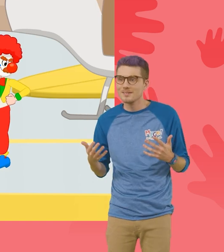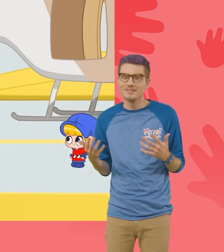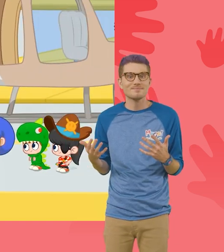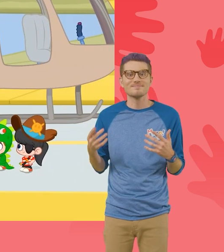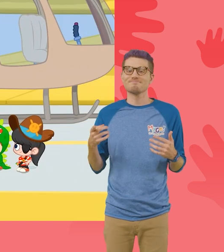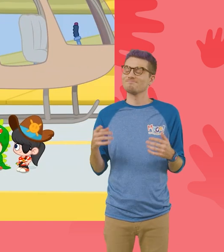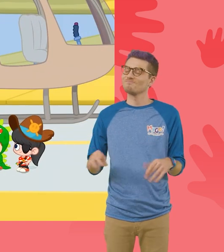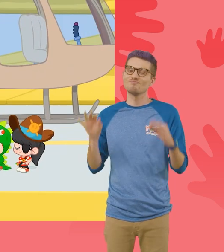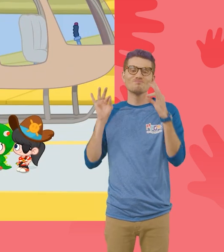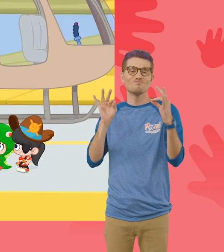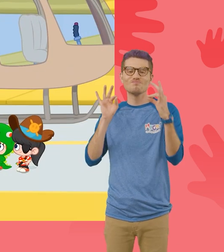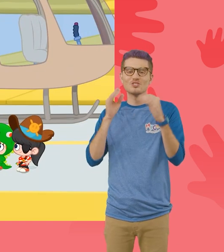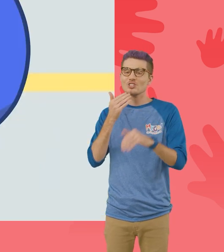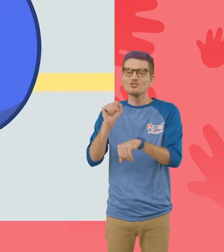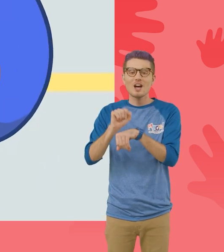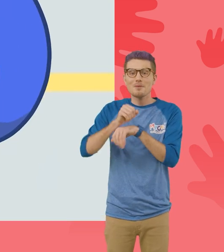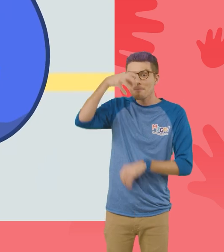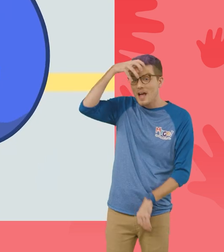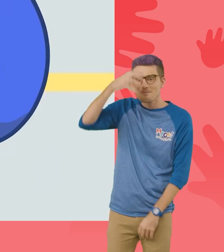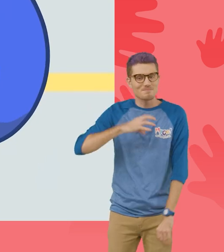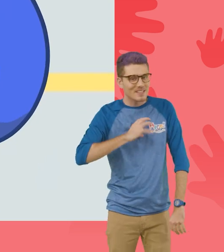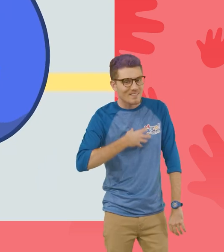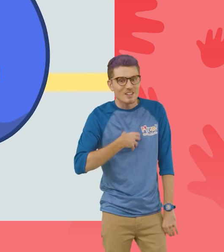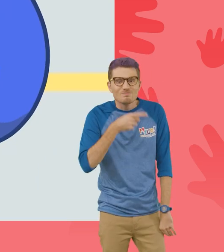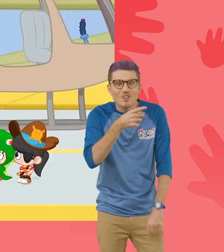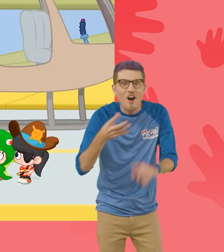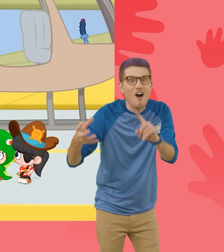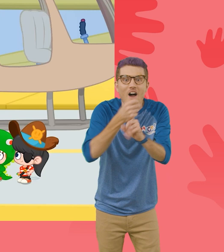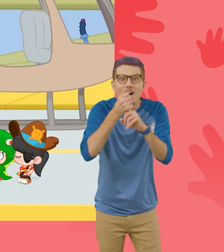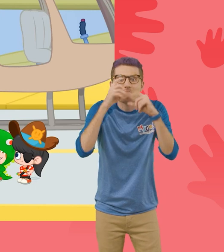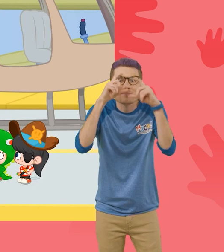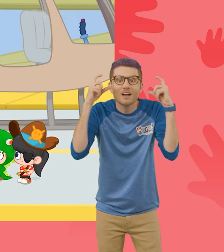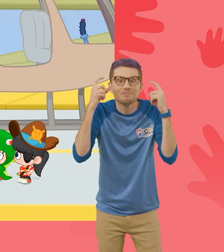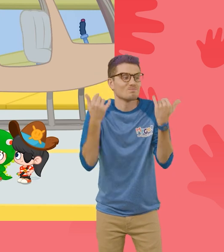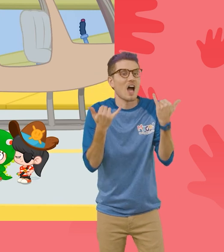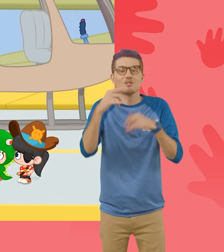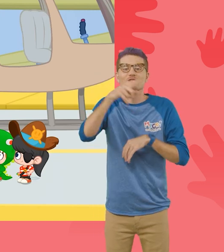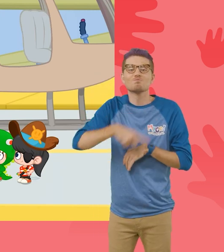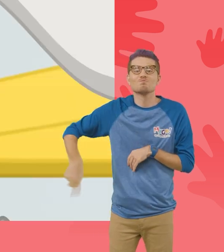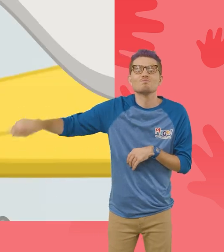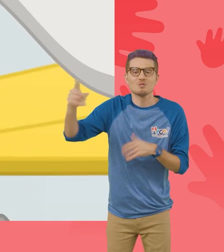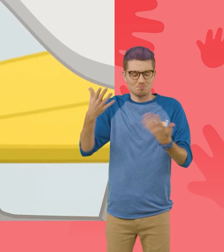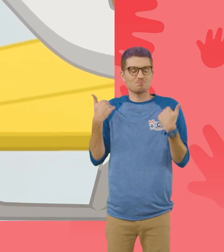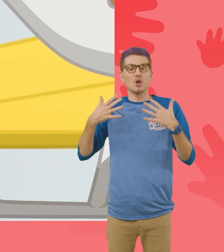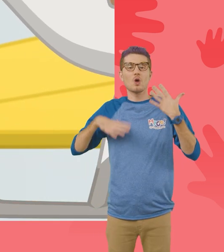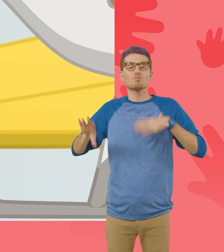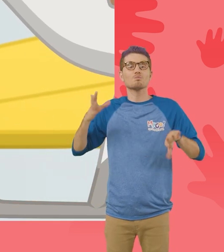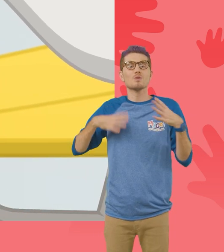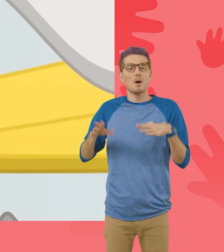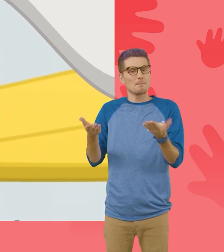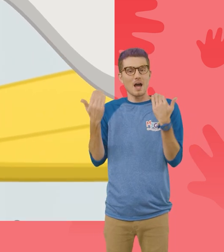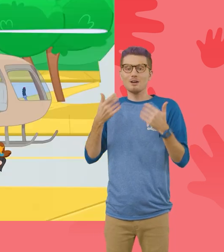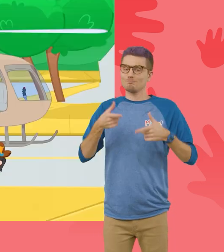Thank you. Well done, Mila and Morphle. You caught the bandits, and now everyone can get back their clothes. The mayor should give